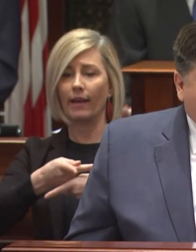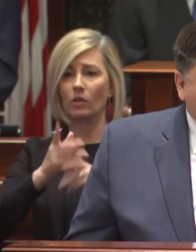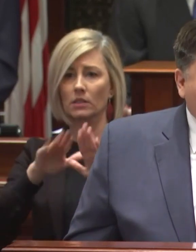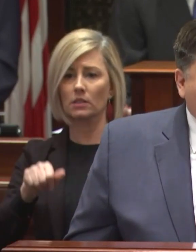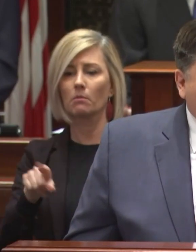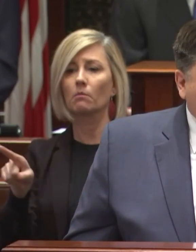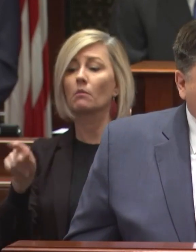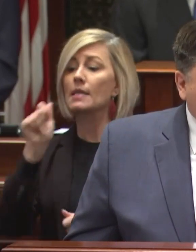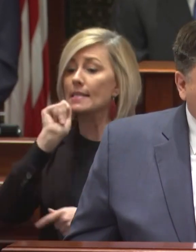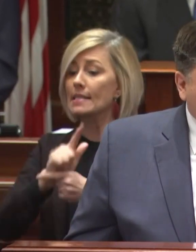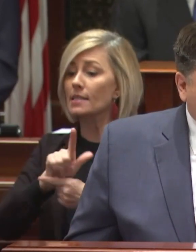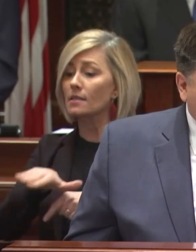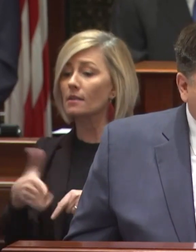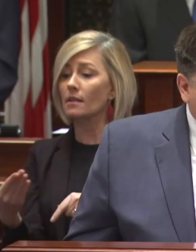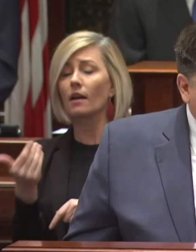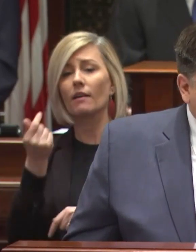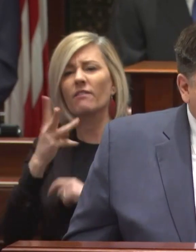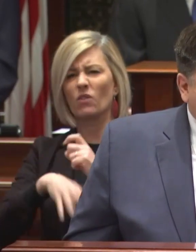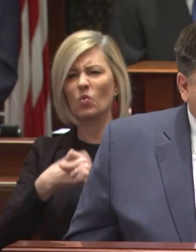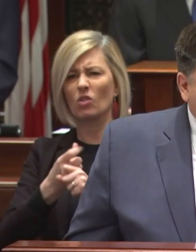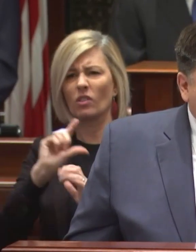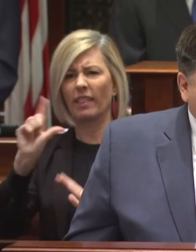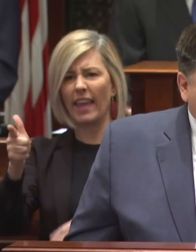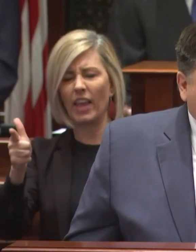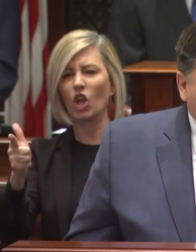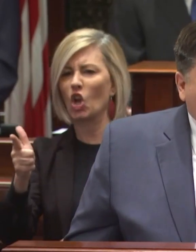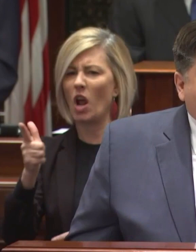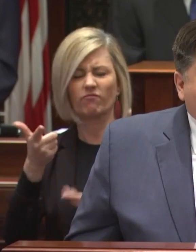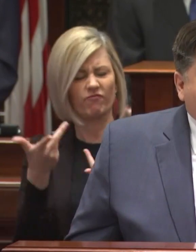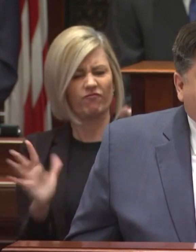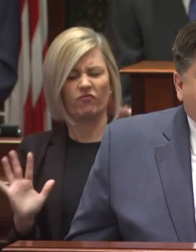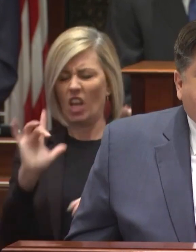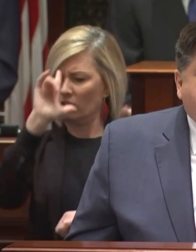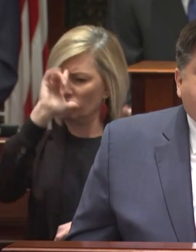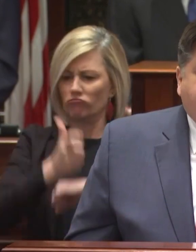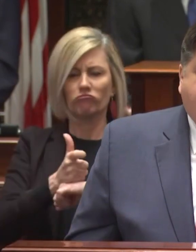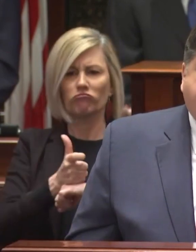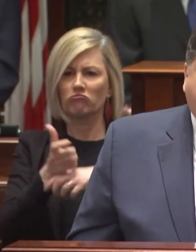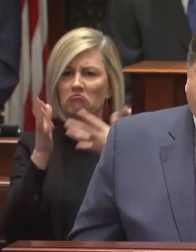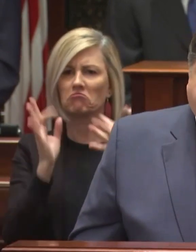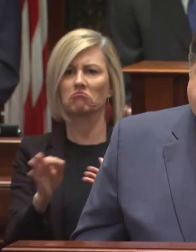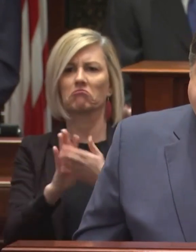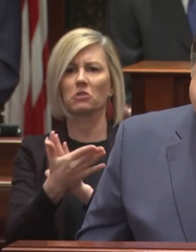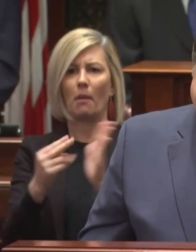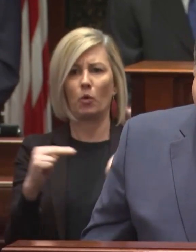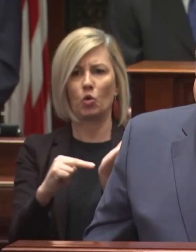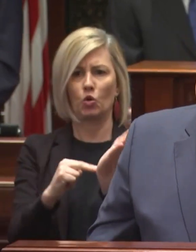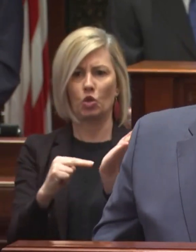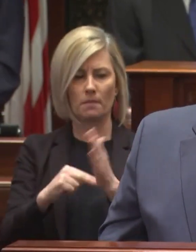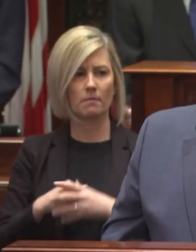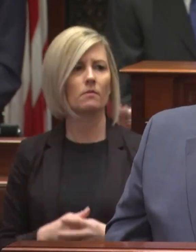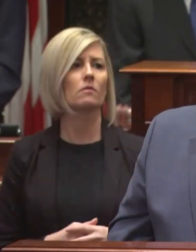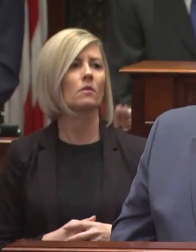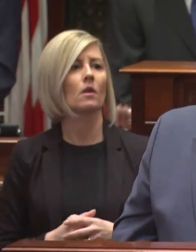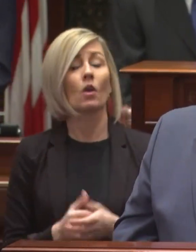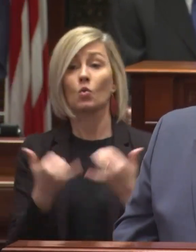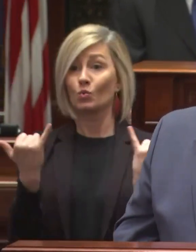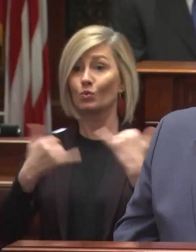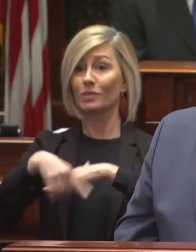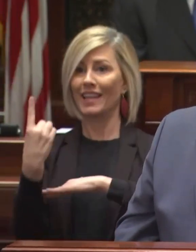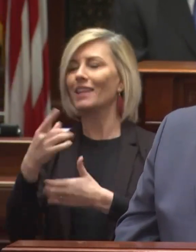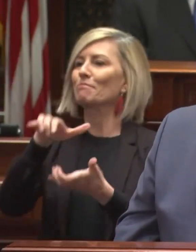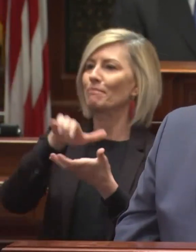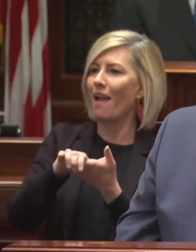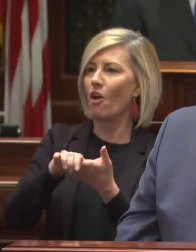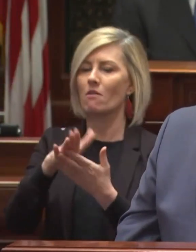sister passed away a few years later, it cemented Lauren's conviction to become a nurse. Today, Lauren is